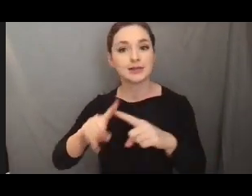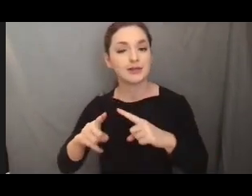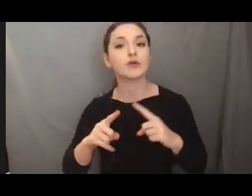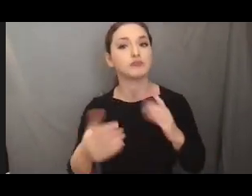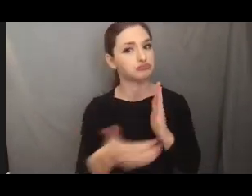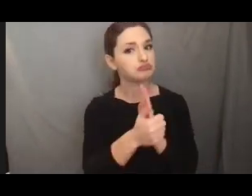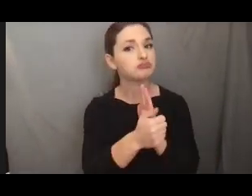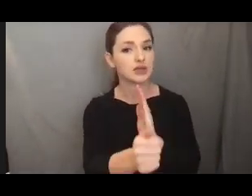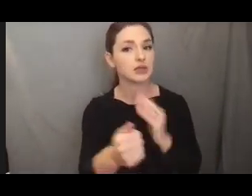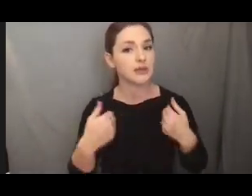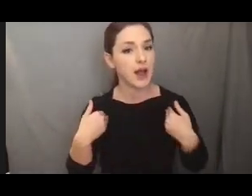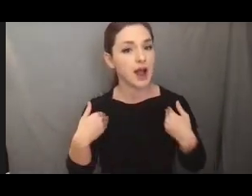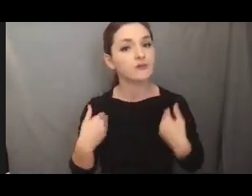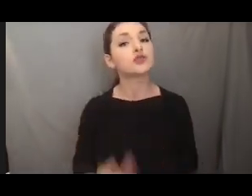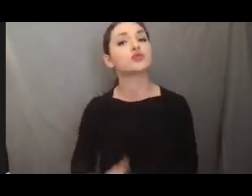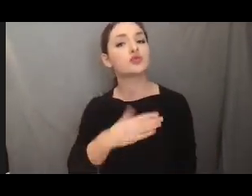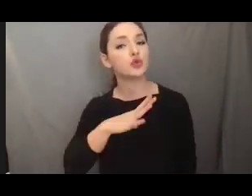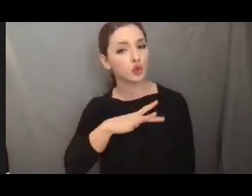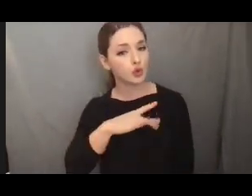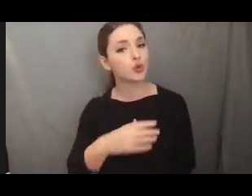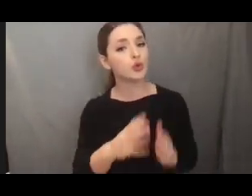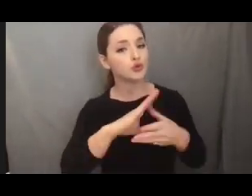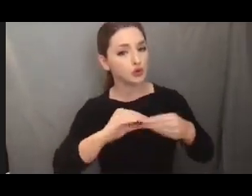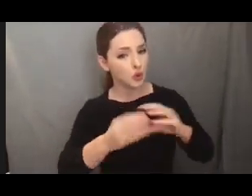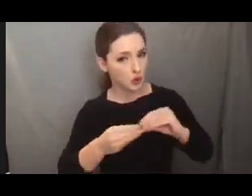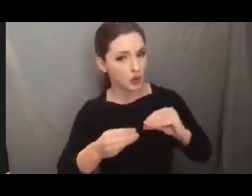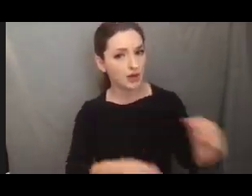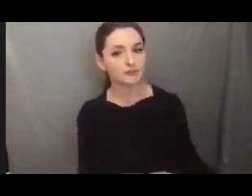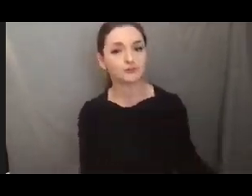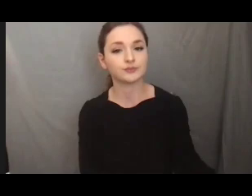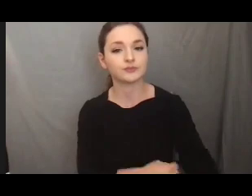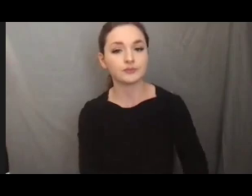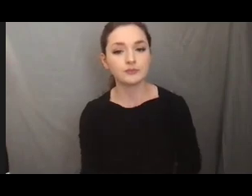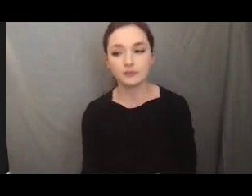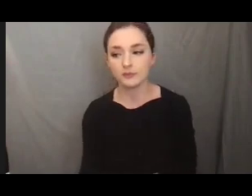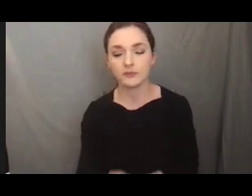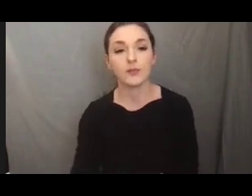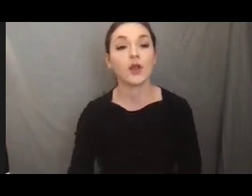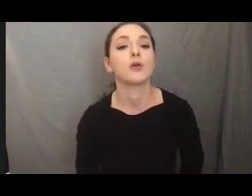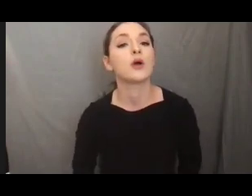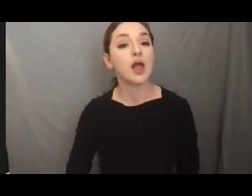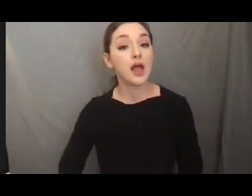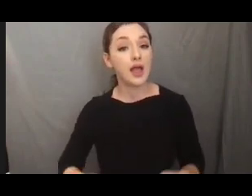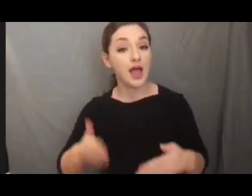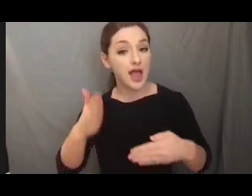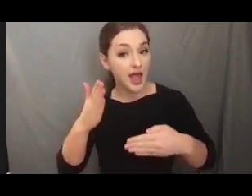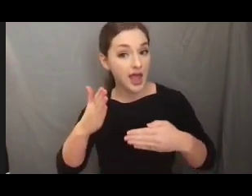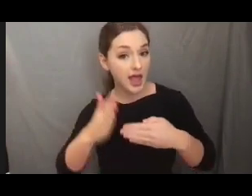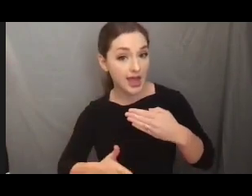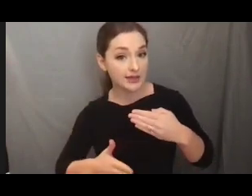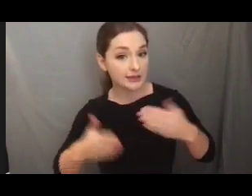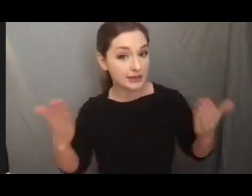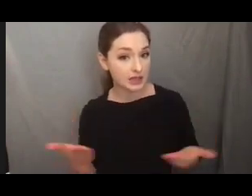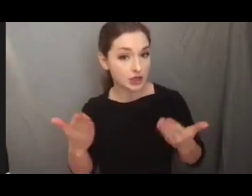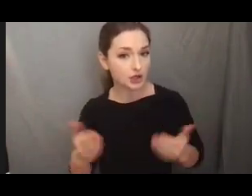here for especially youngsters. Awesome. Cool. We're going to end over here. So let's just continue on this way. So as you walk